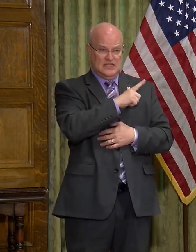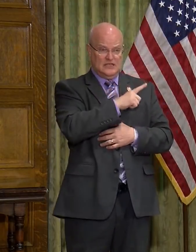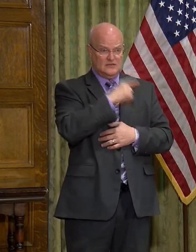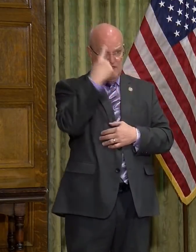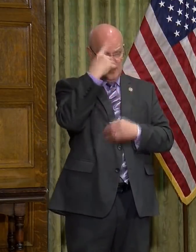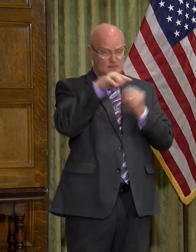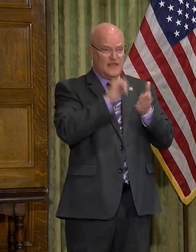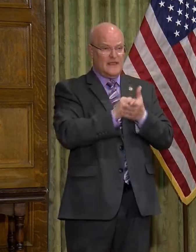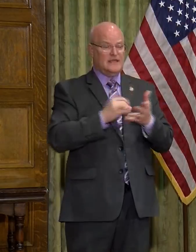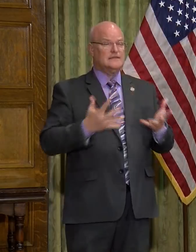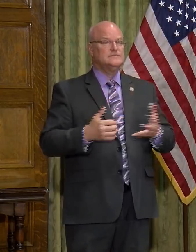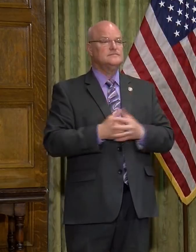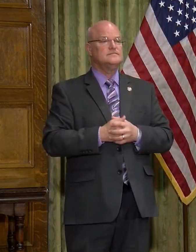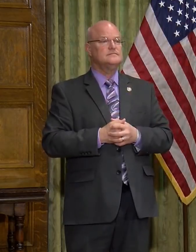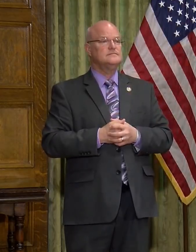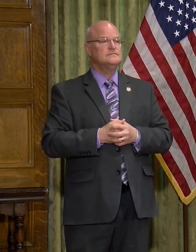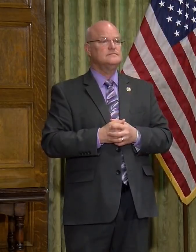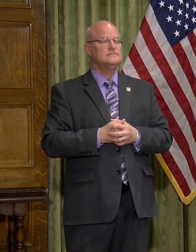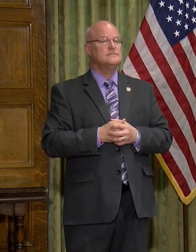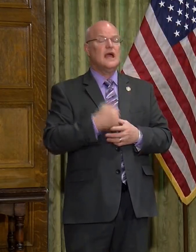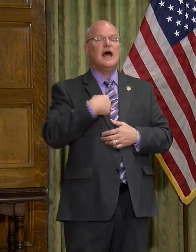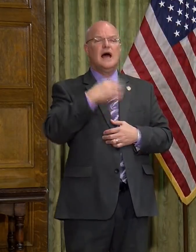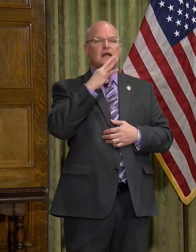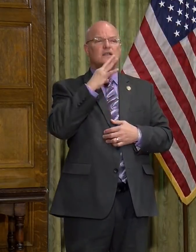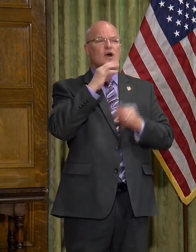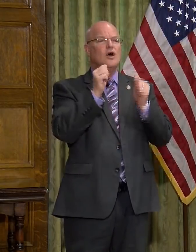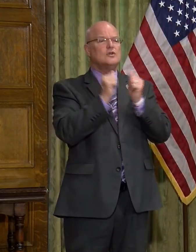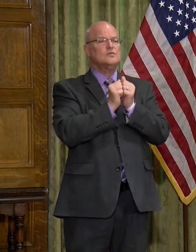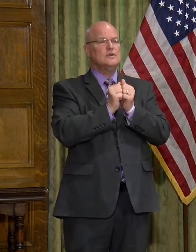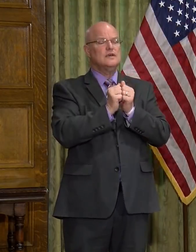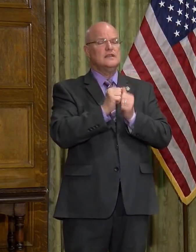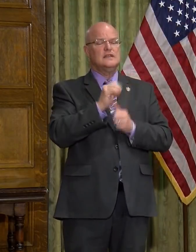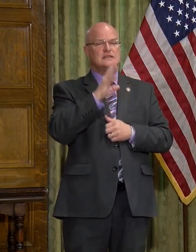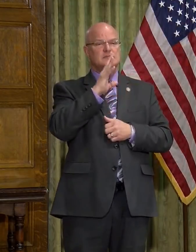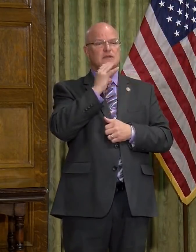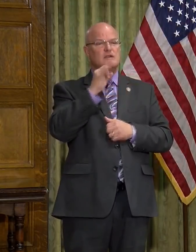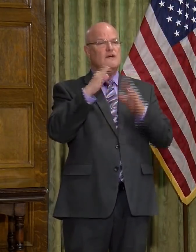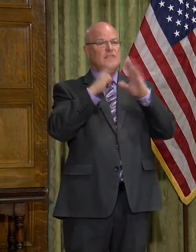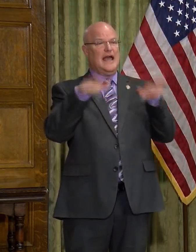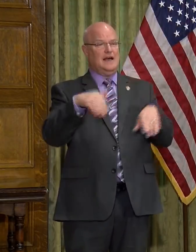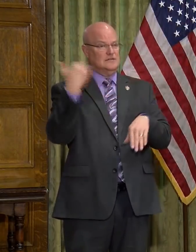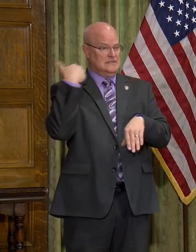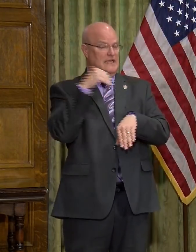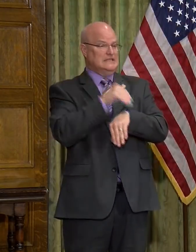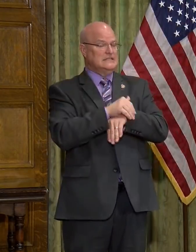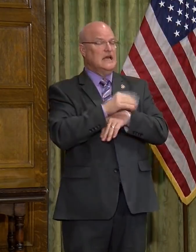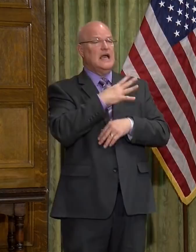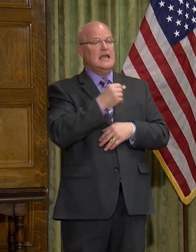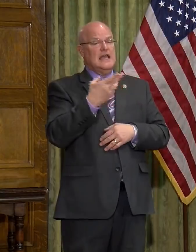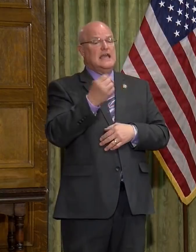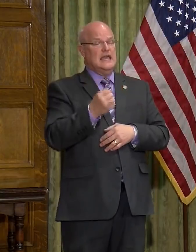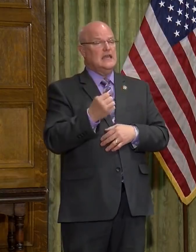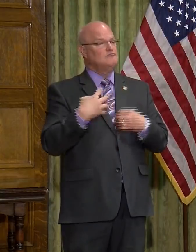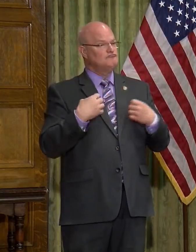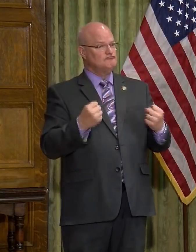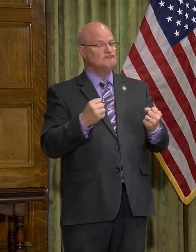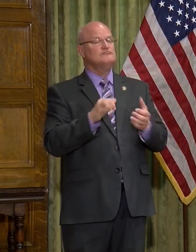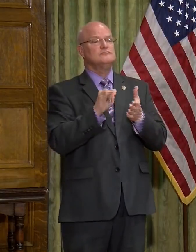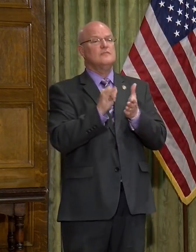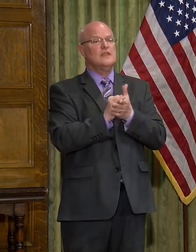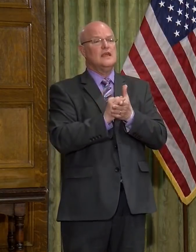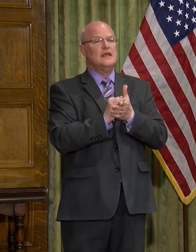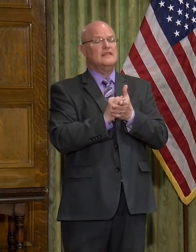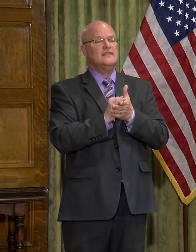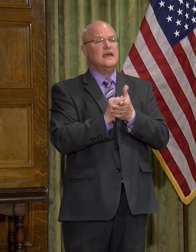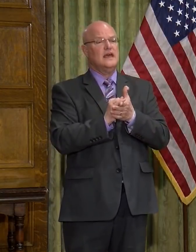thoughts about that? Suggestions? I spoke to the speaker last night, and he was confident that